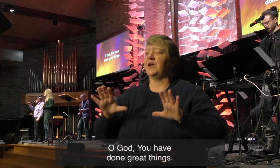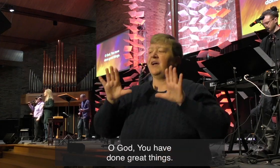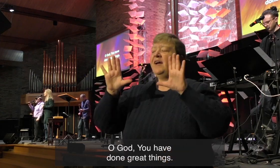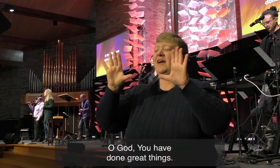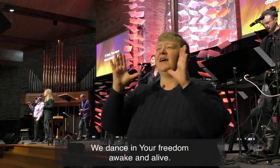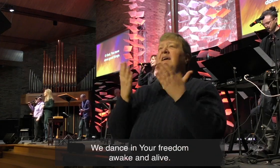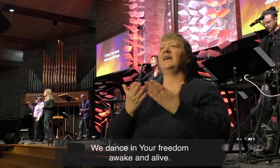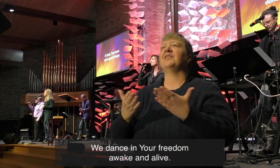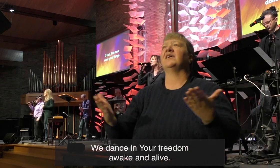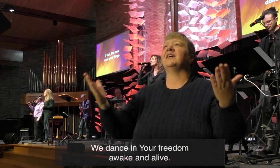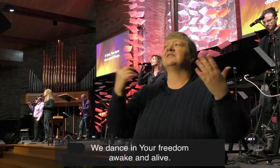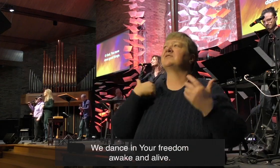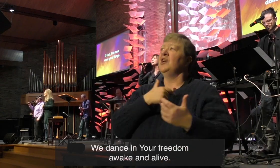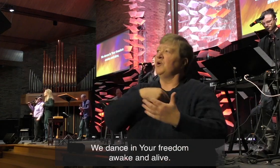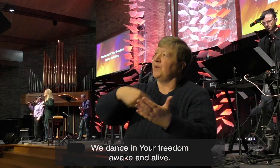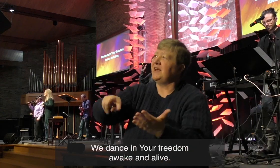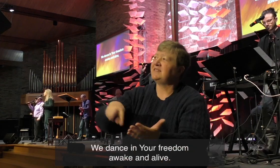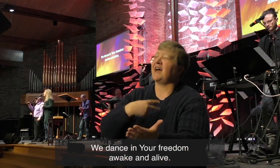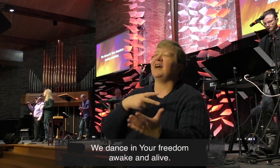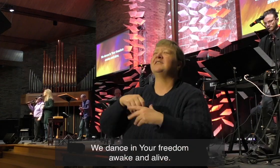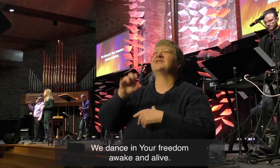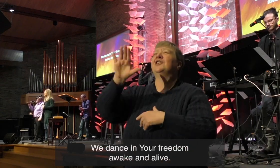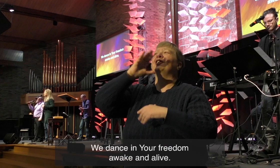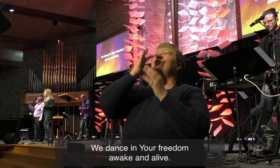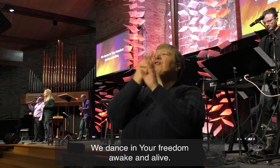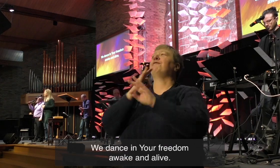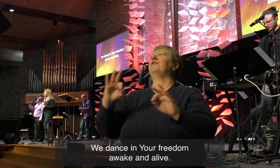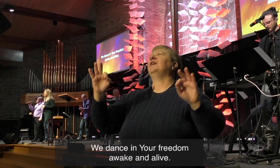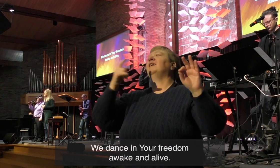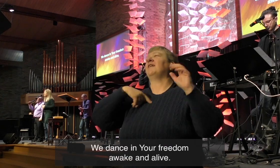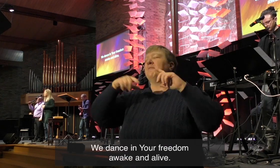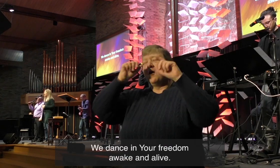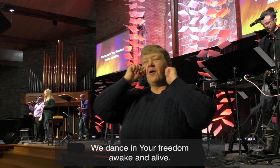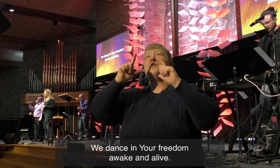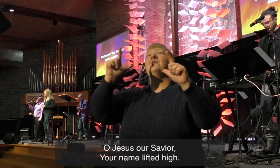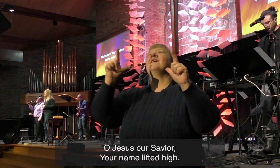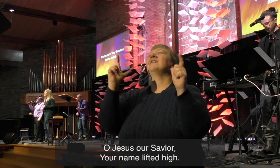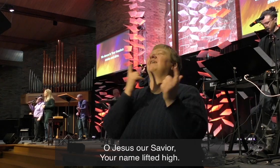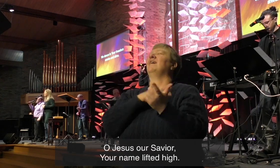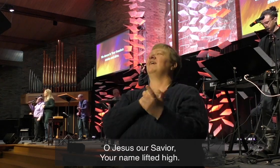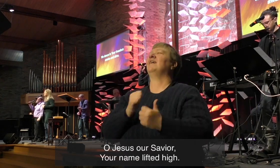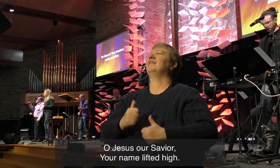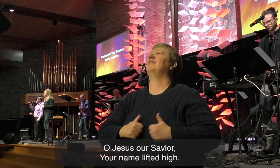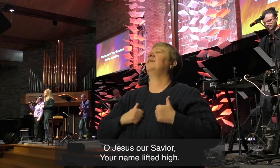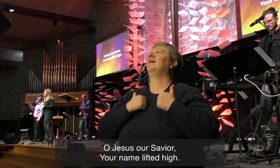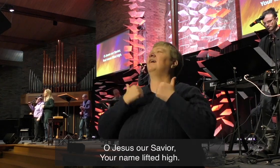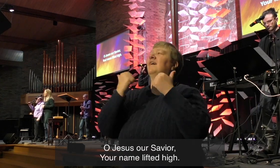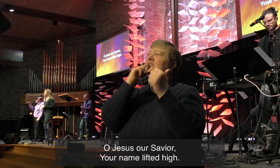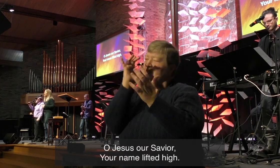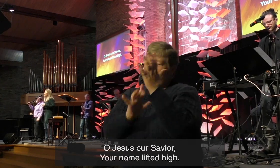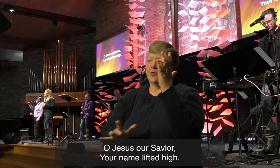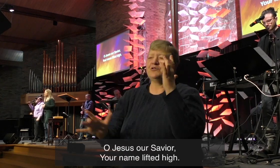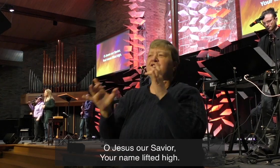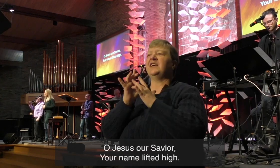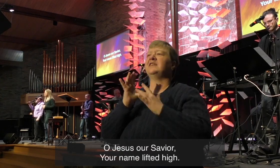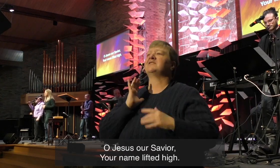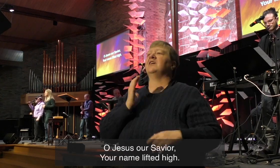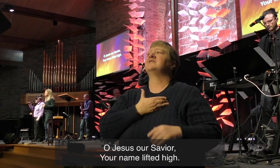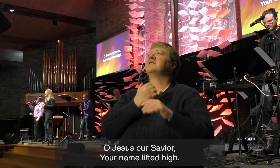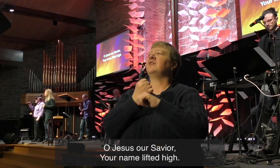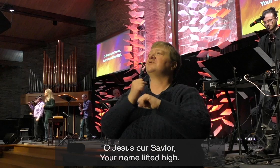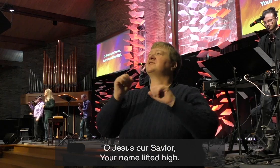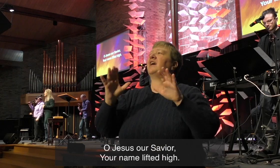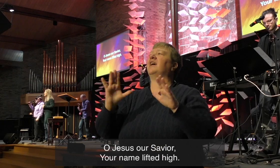done great things. We dance in your freedom, awake and alive. Oh